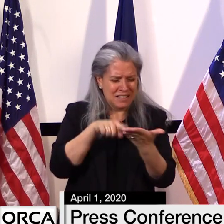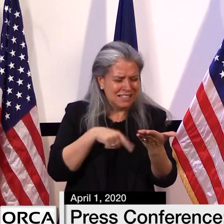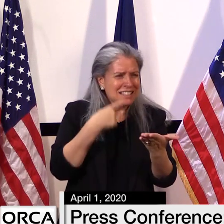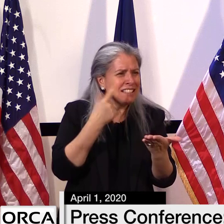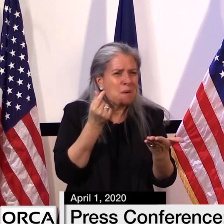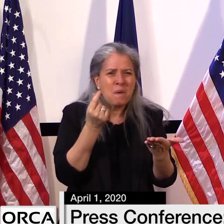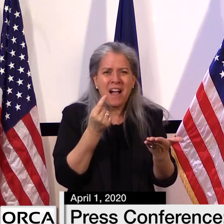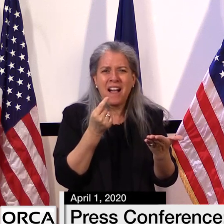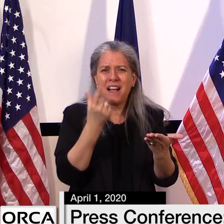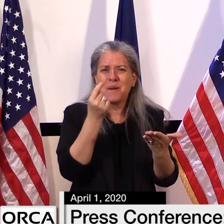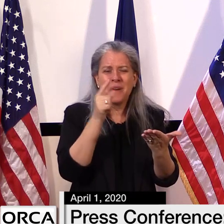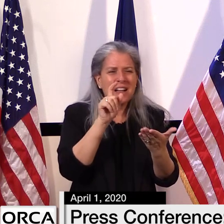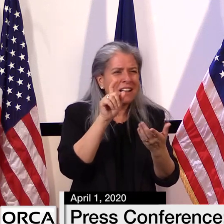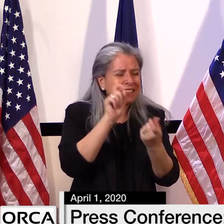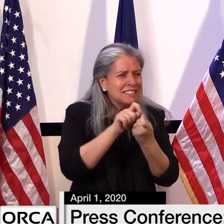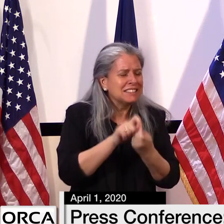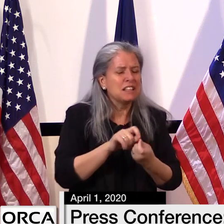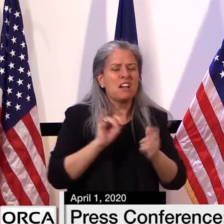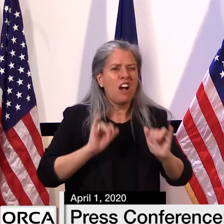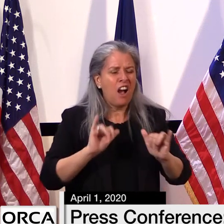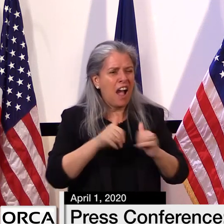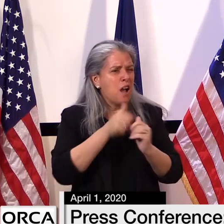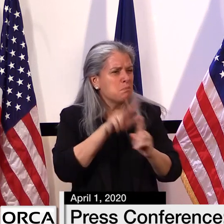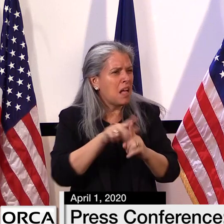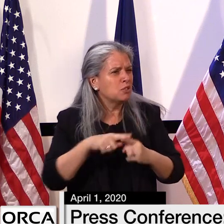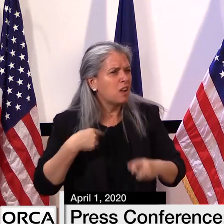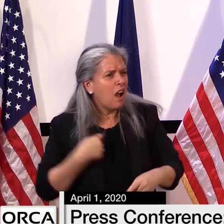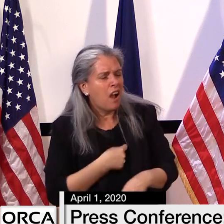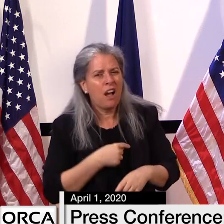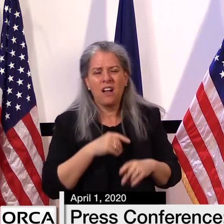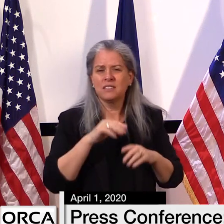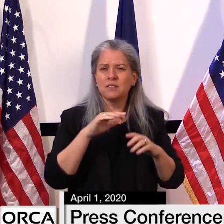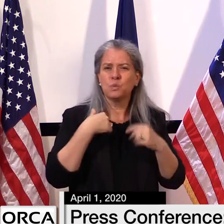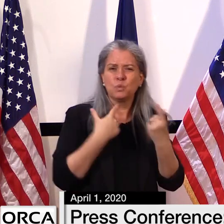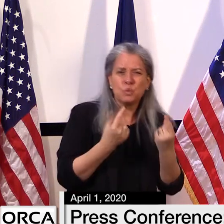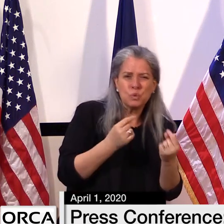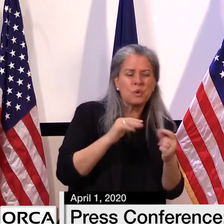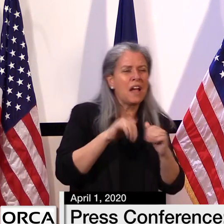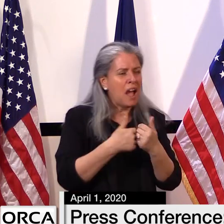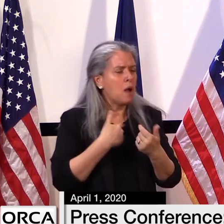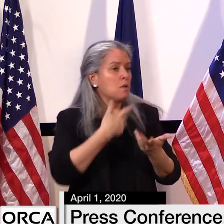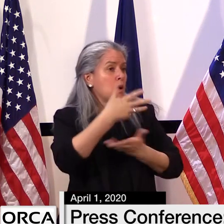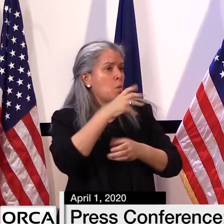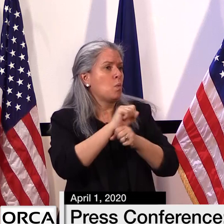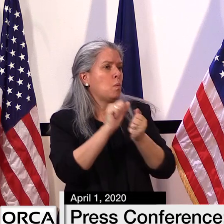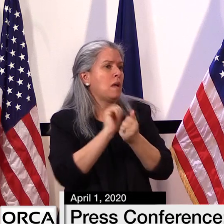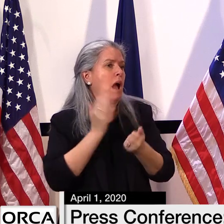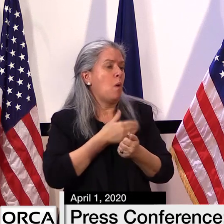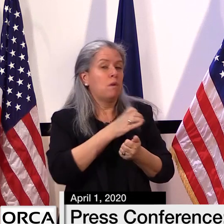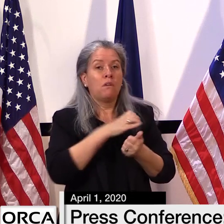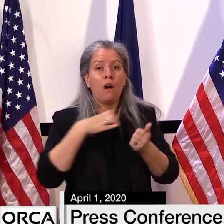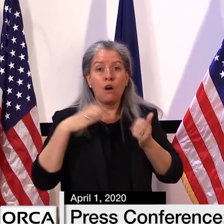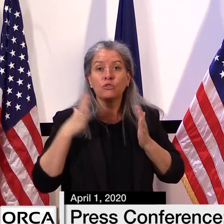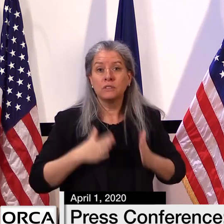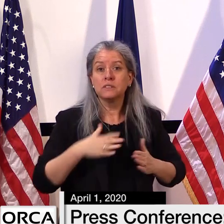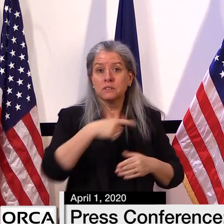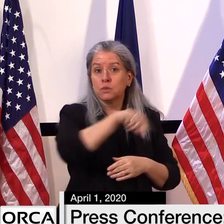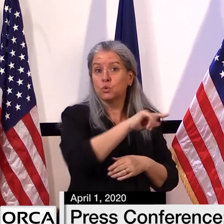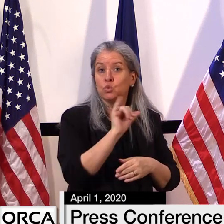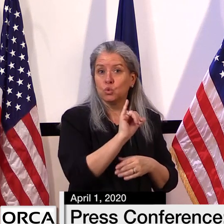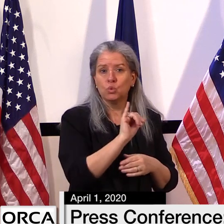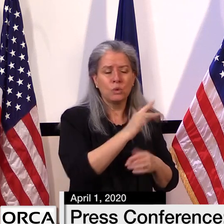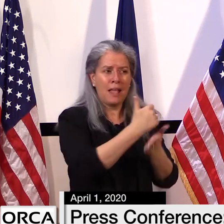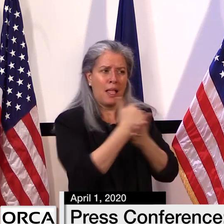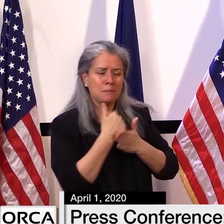with our congressional delegation to find out all the details. So that we can implement this and get the relief to Vermonters that need it.